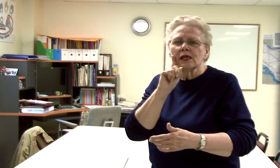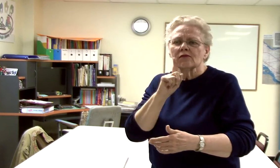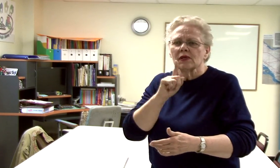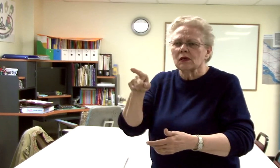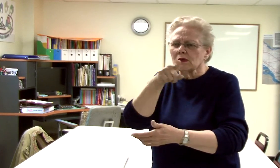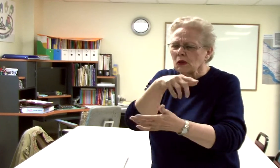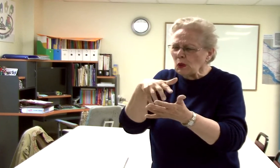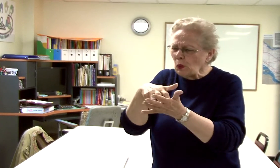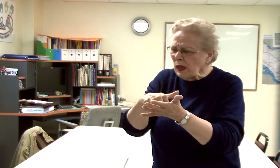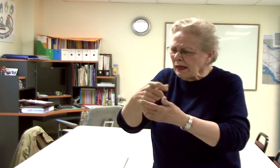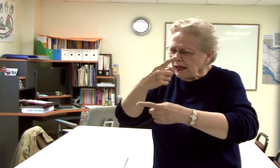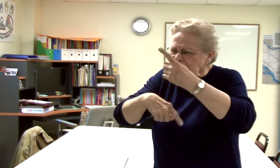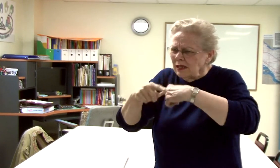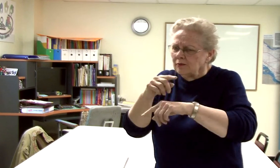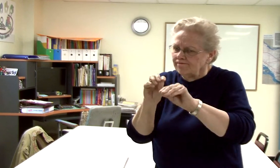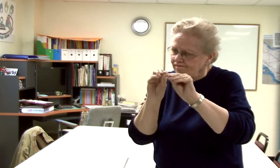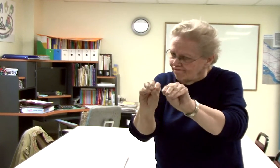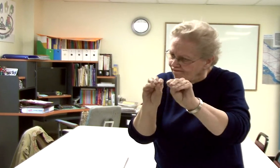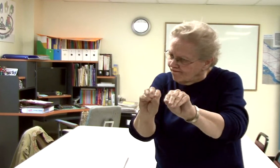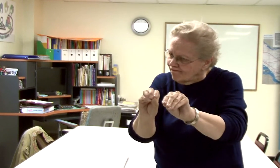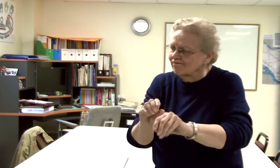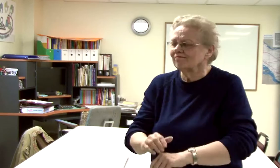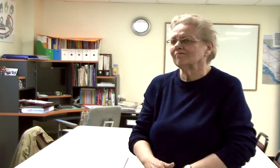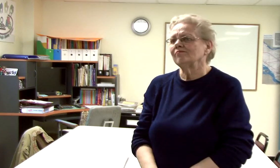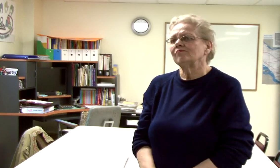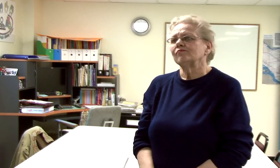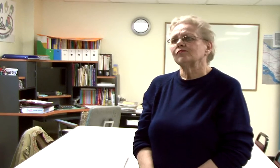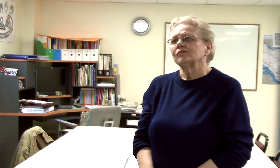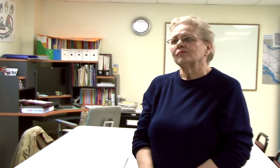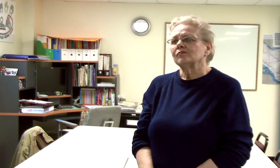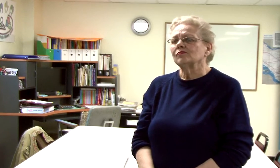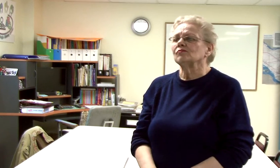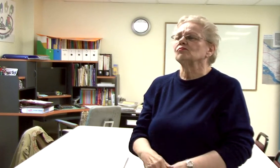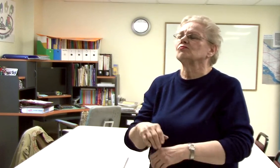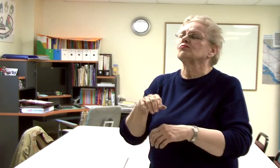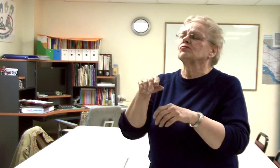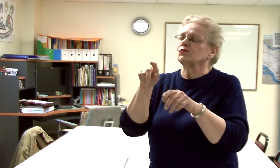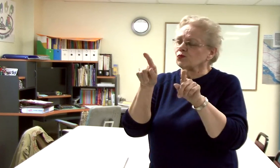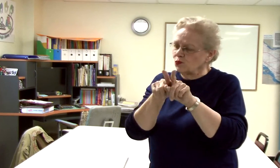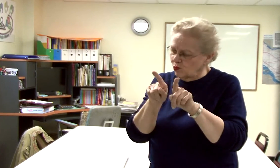sight language skills. And also we offer computer and internet course.